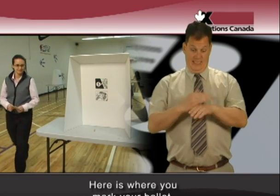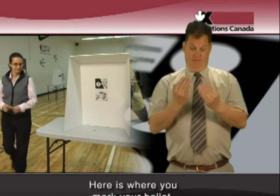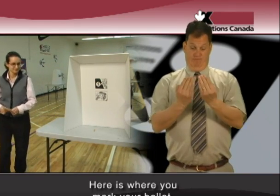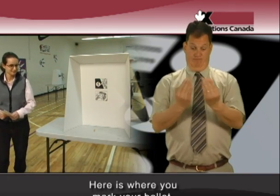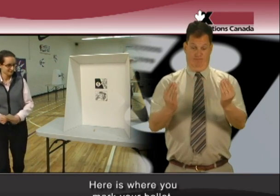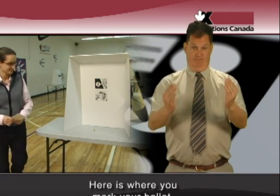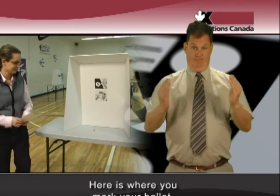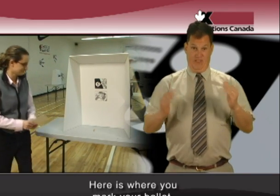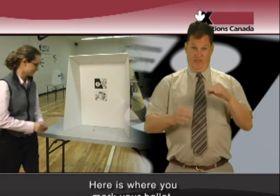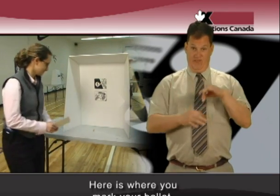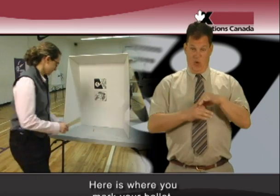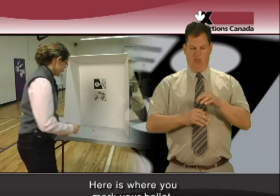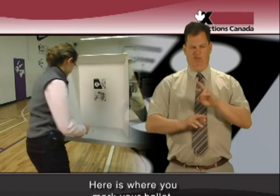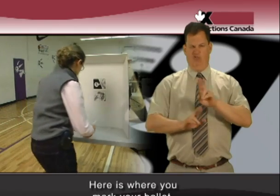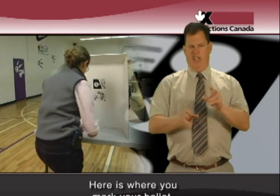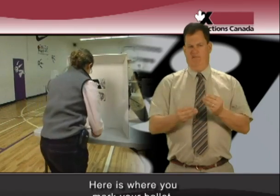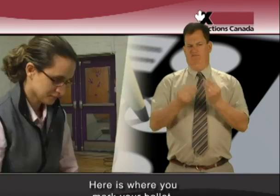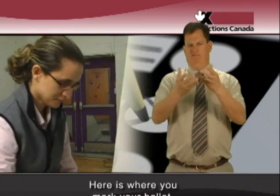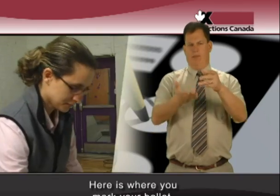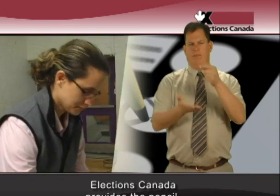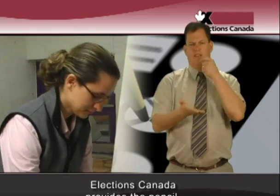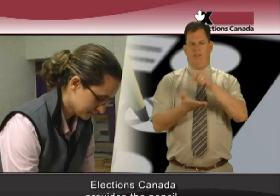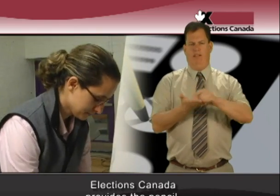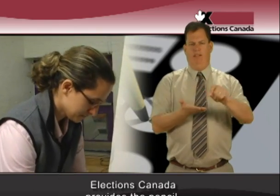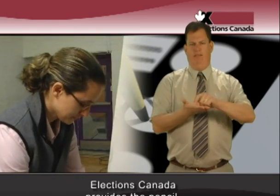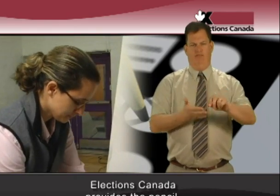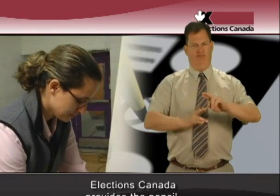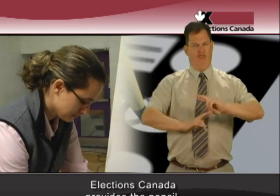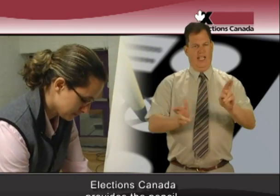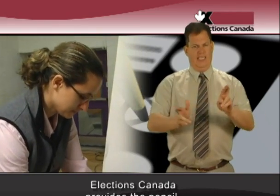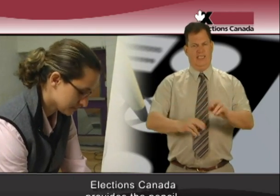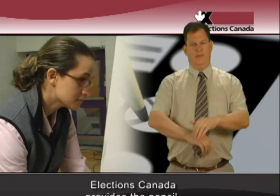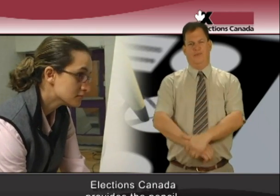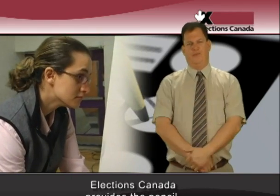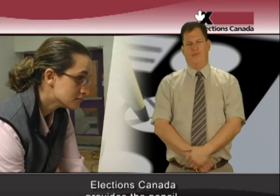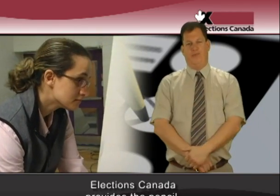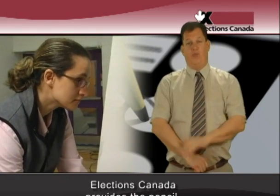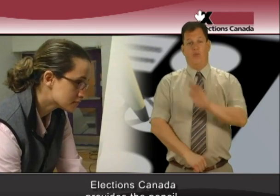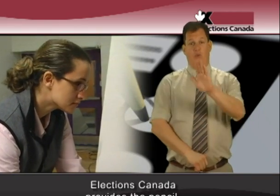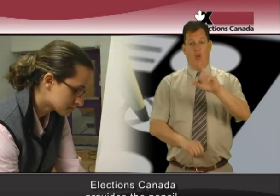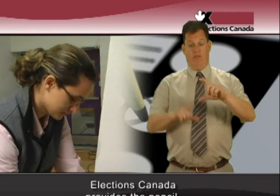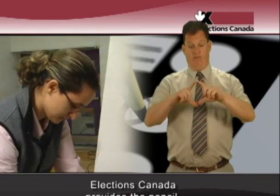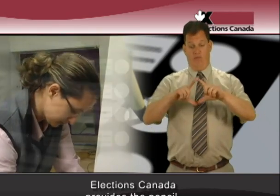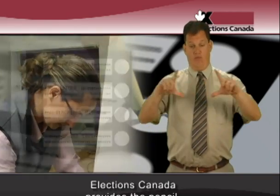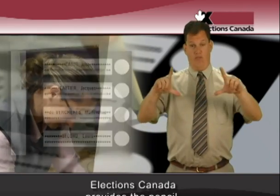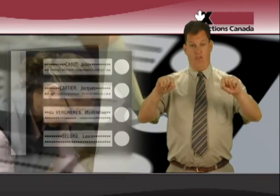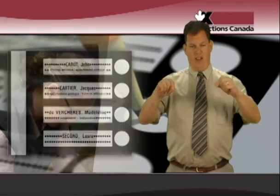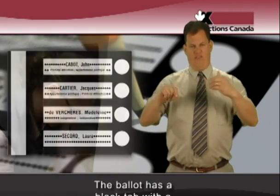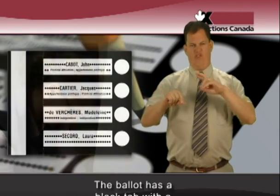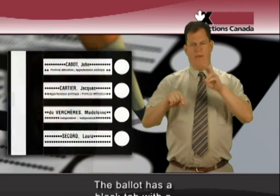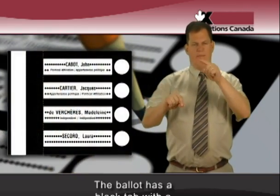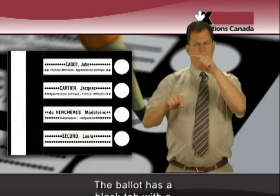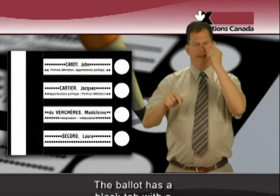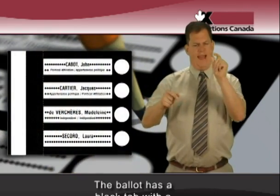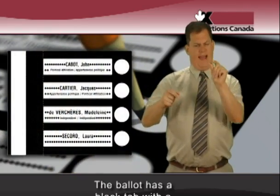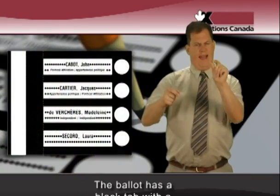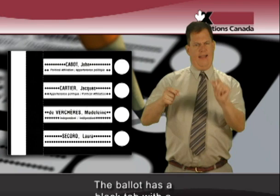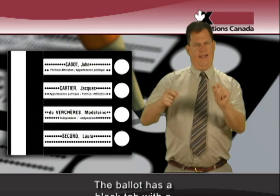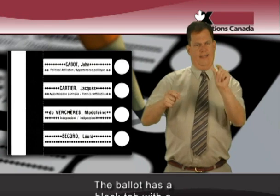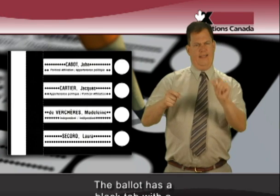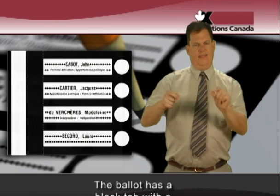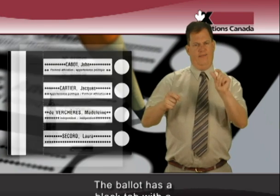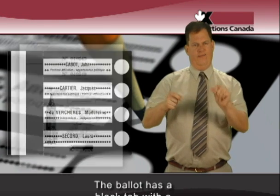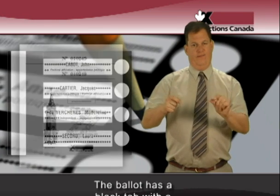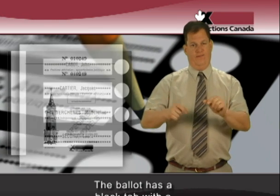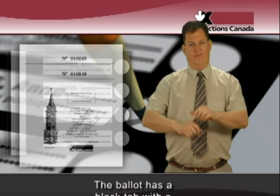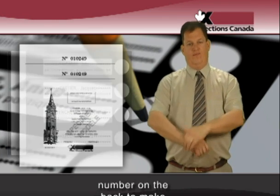Here is where you mark your ballot. Elections Canada provides the pencil. The ballot has a